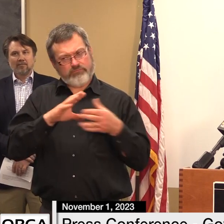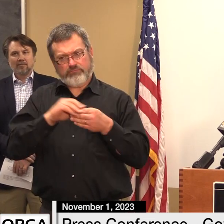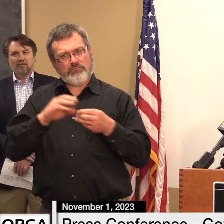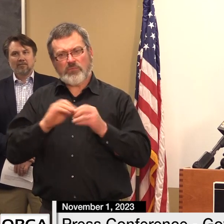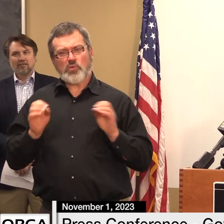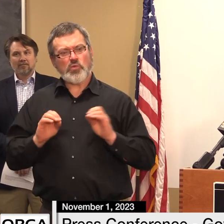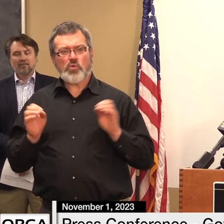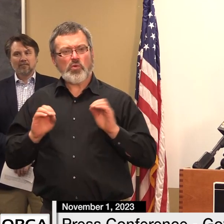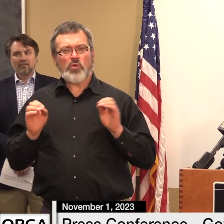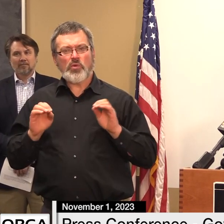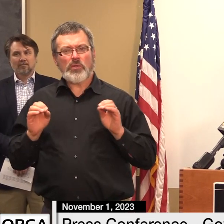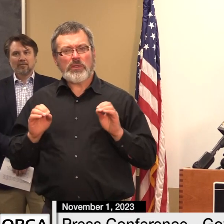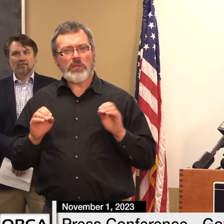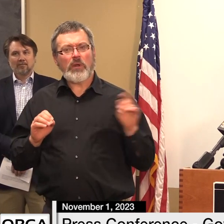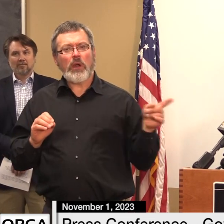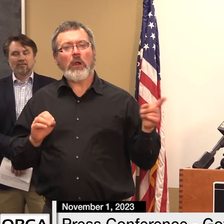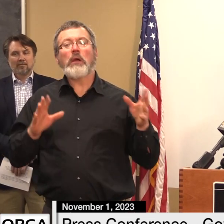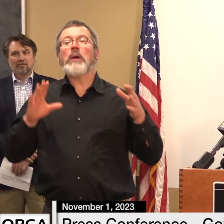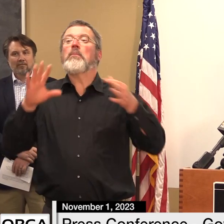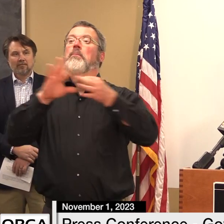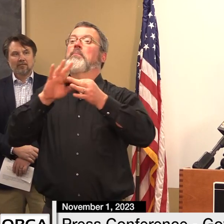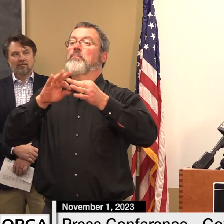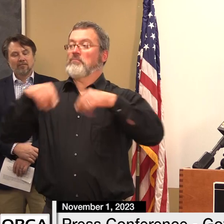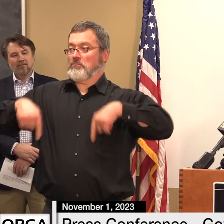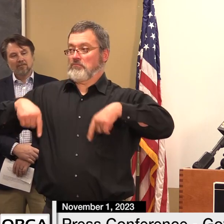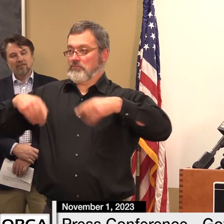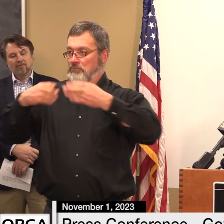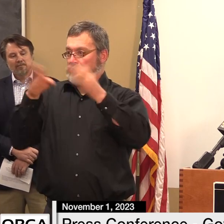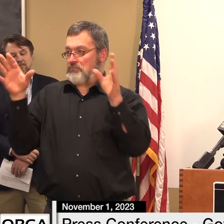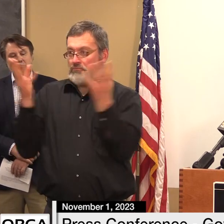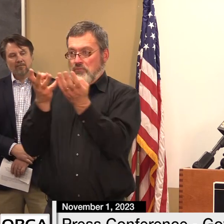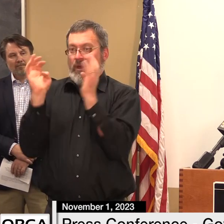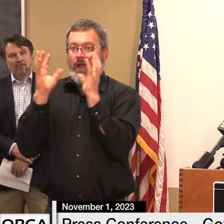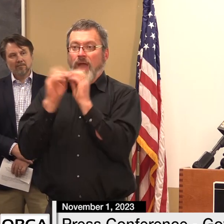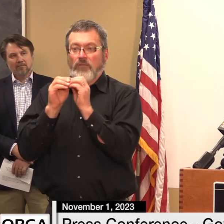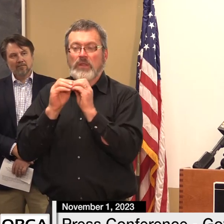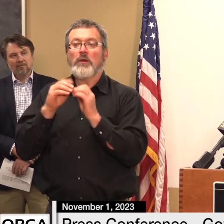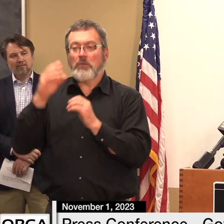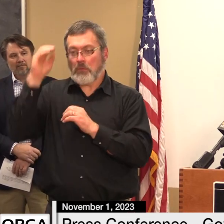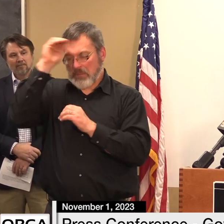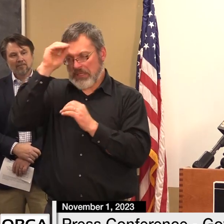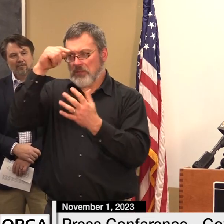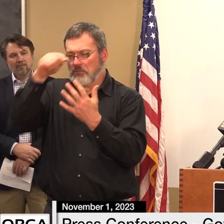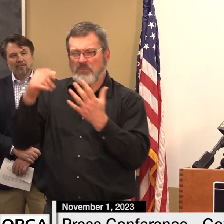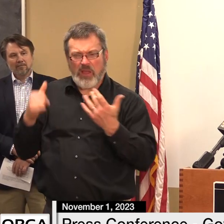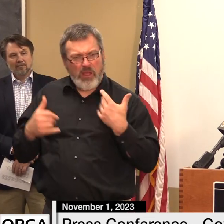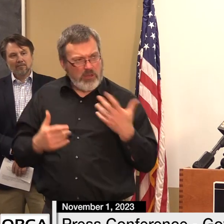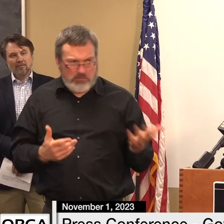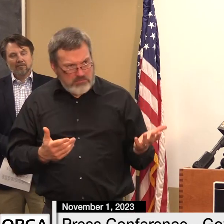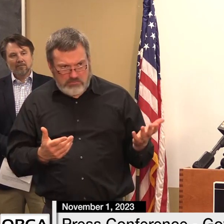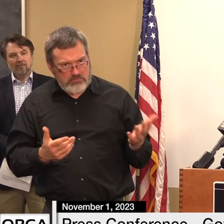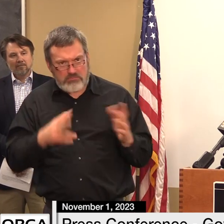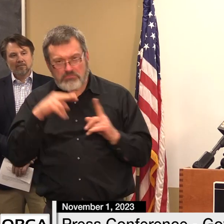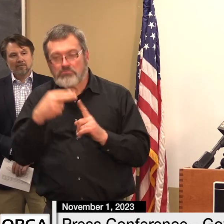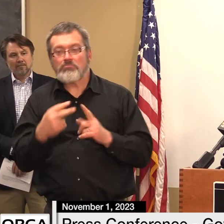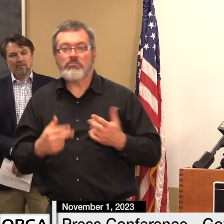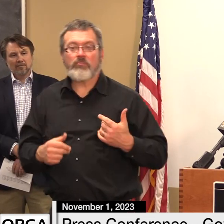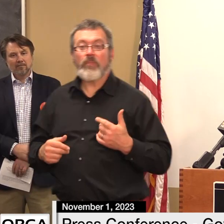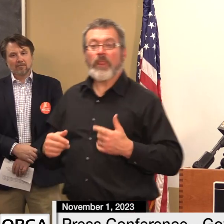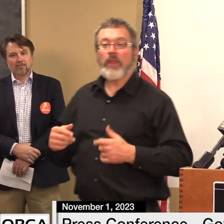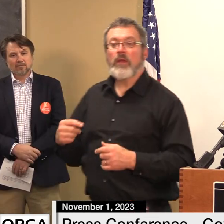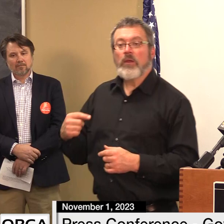You put out some press releases and stuff. What do you think about all that? Yeah, I mean, this is something that we were aware